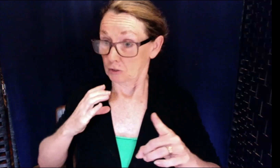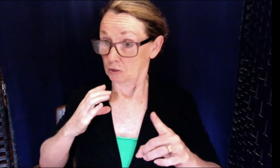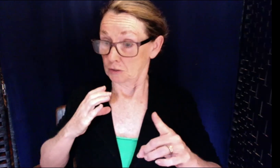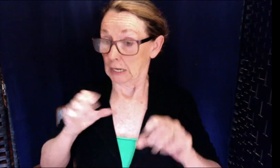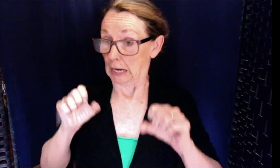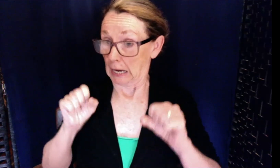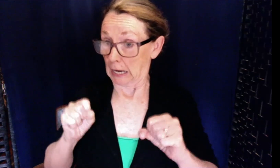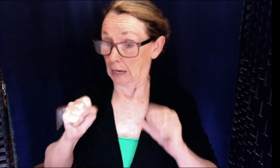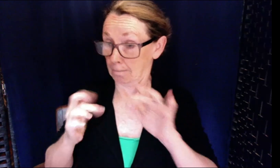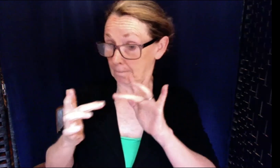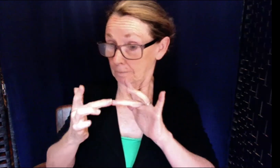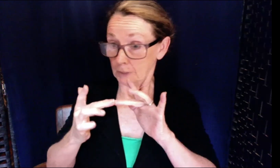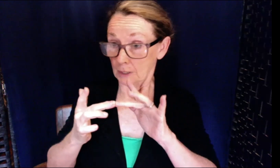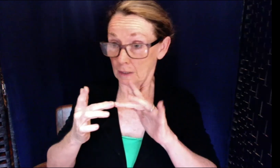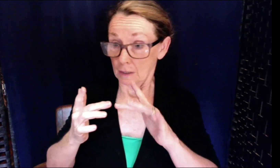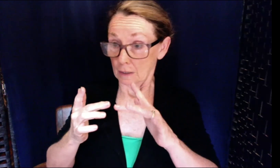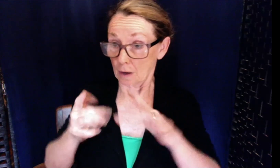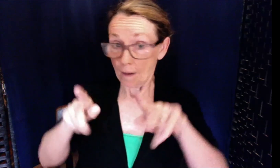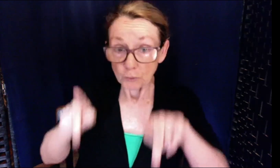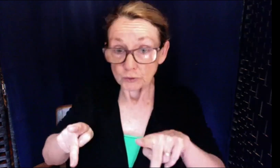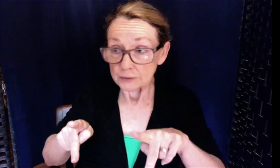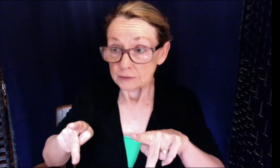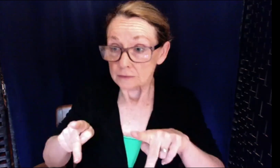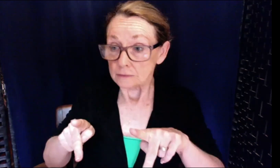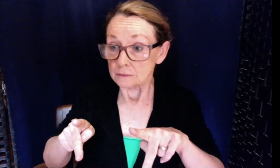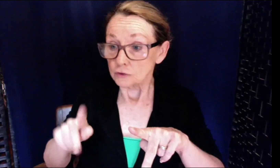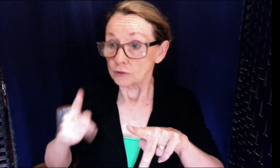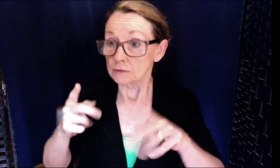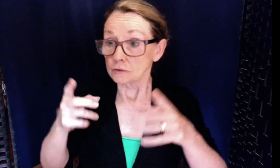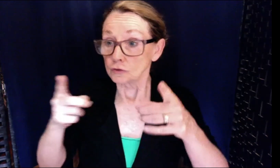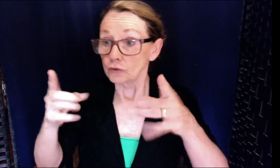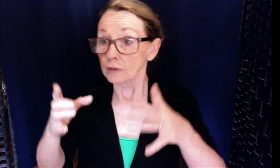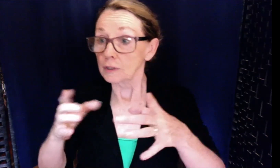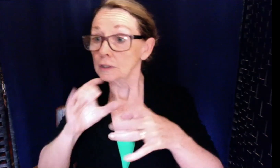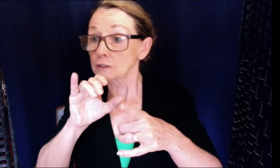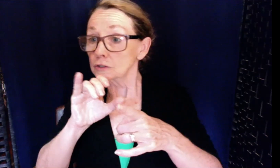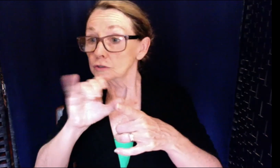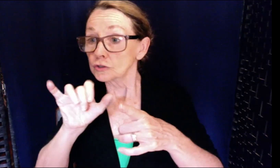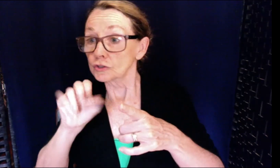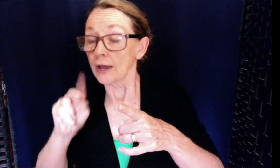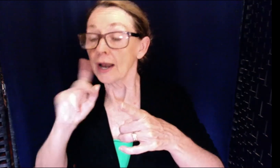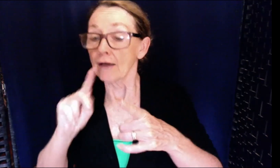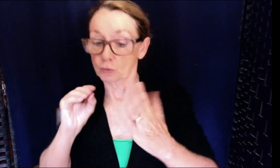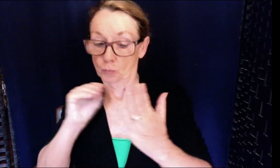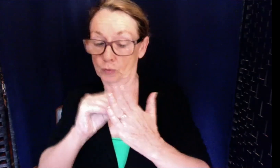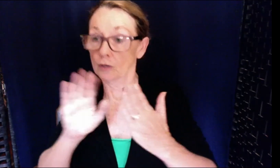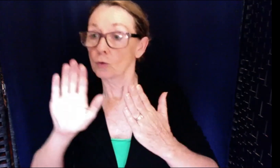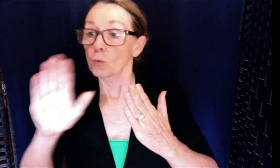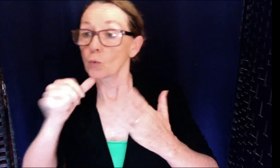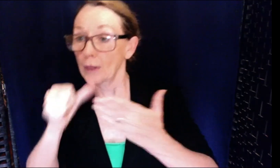commission, is there somebody like, is it just the direct, because Jan is going to have to put this both in your letter and the flyer.